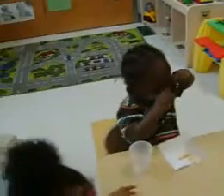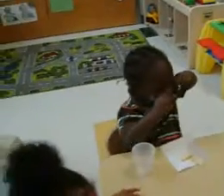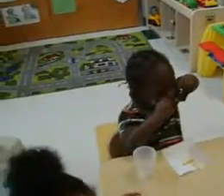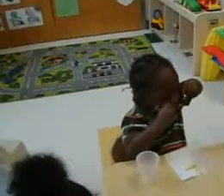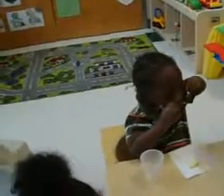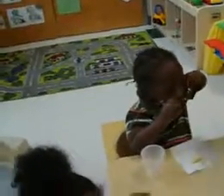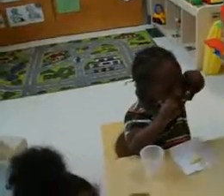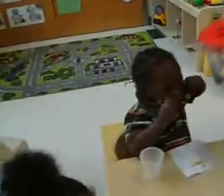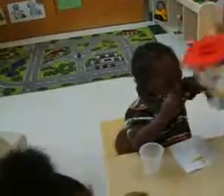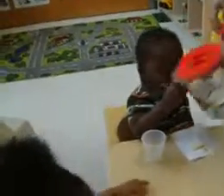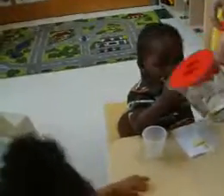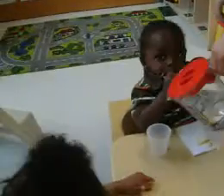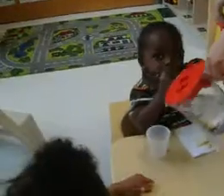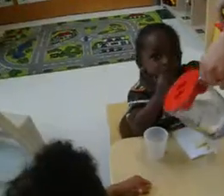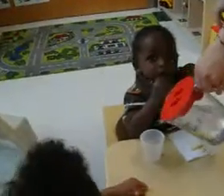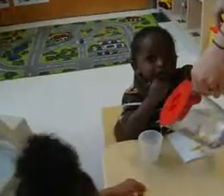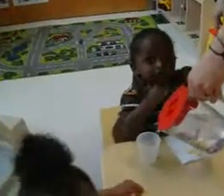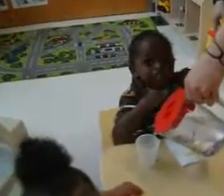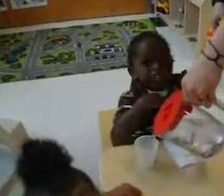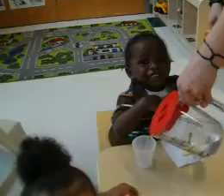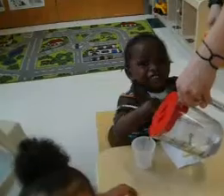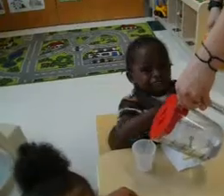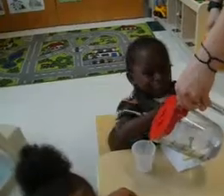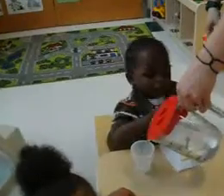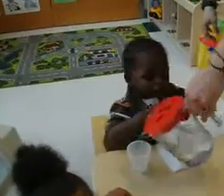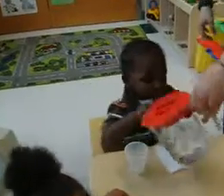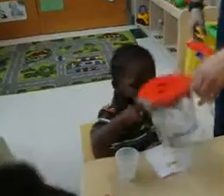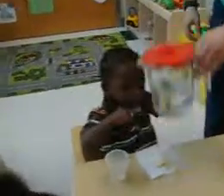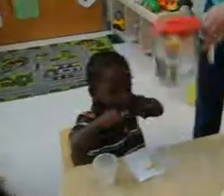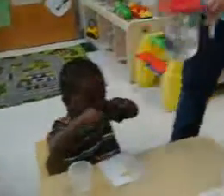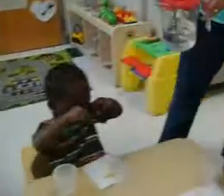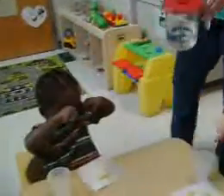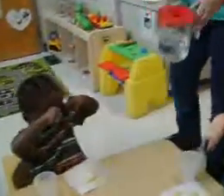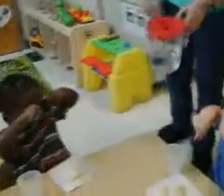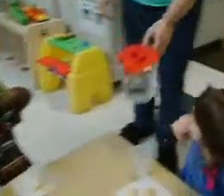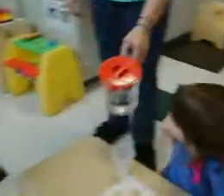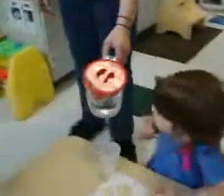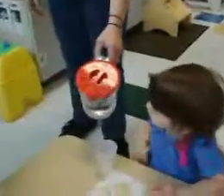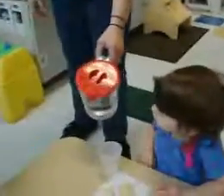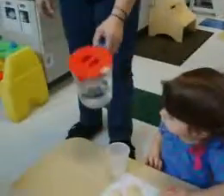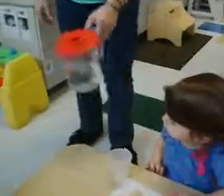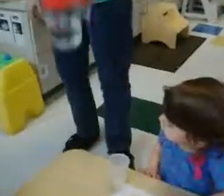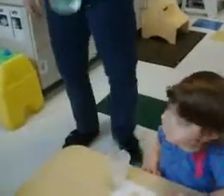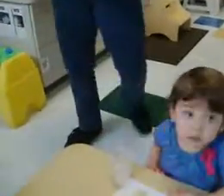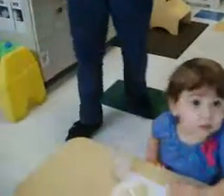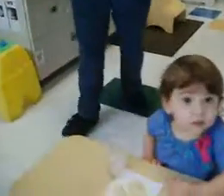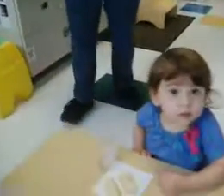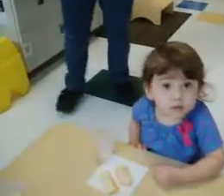Here you go, Javon. That's great, thank you. And let's see, Maya, I want you to show me with your